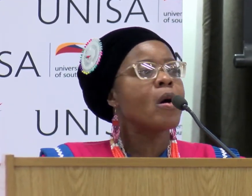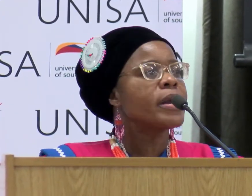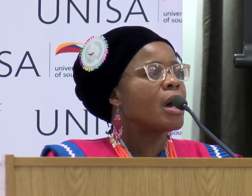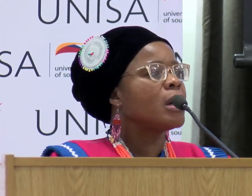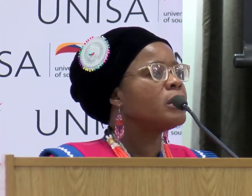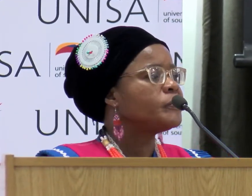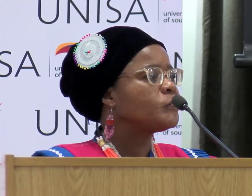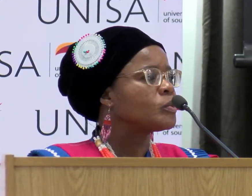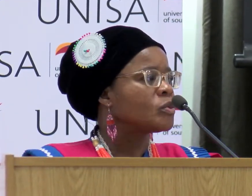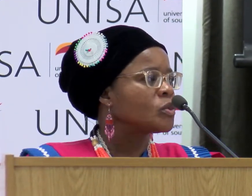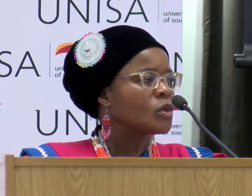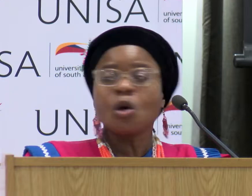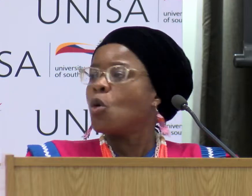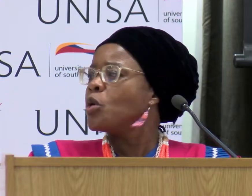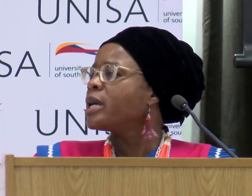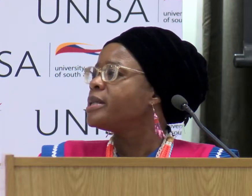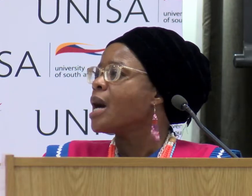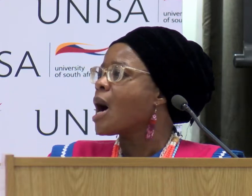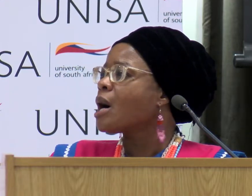Saubona,